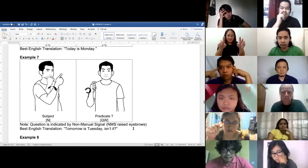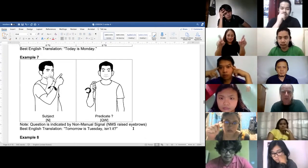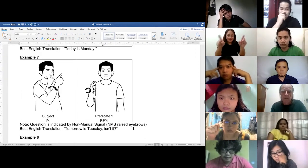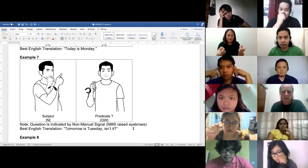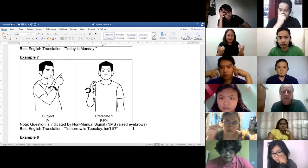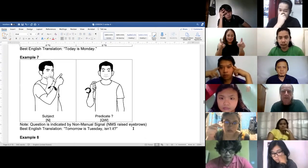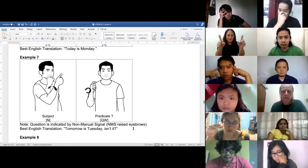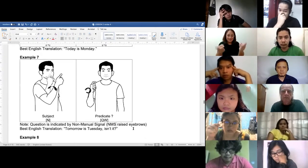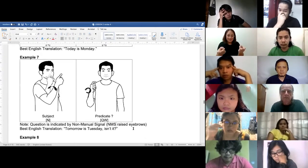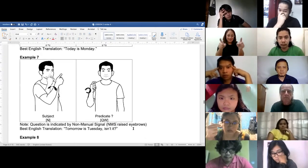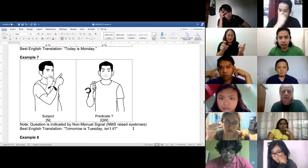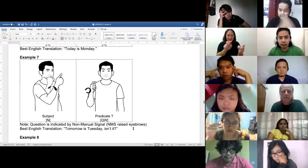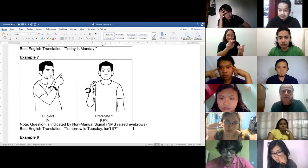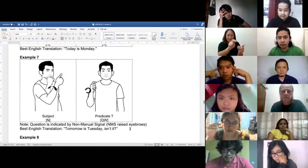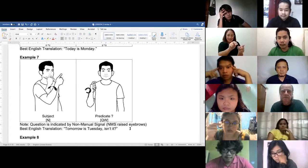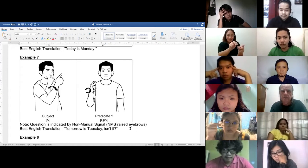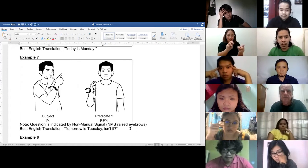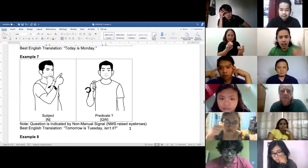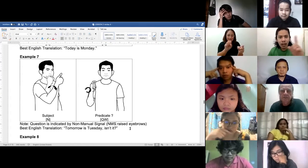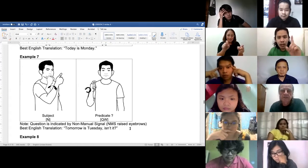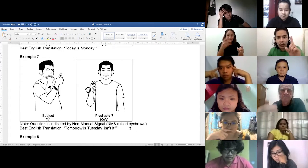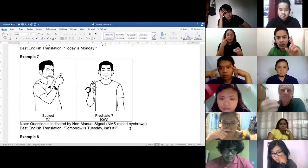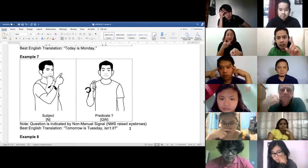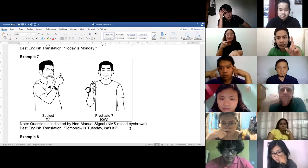Okay, take a look at what I'm sending now.